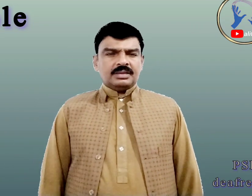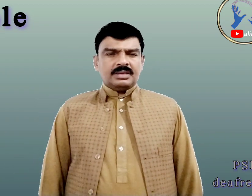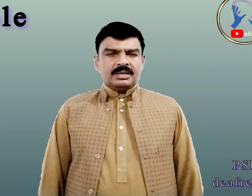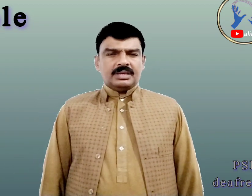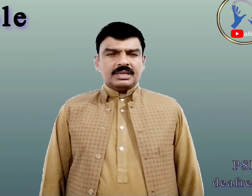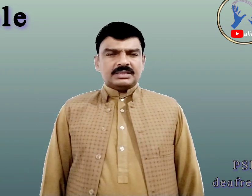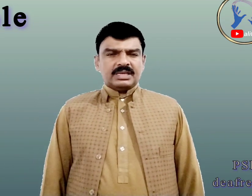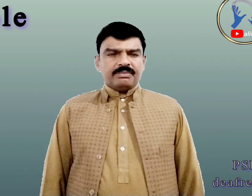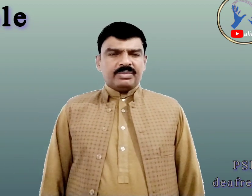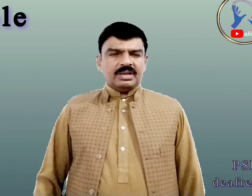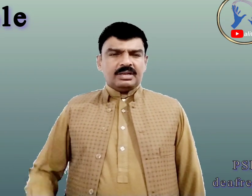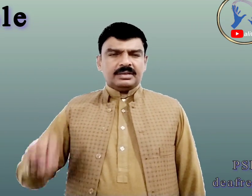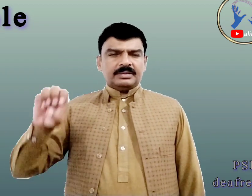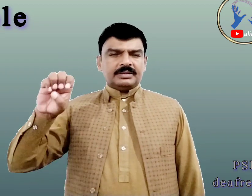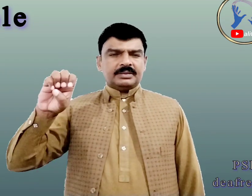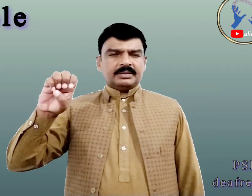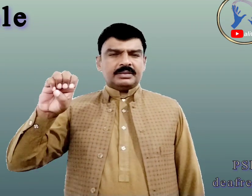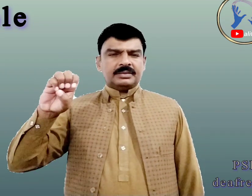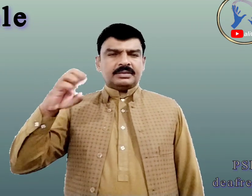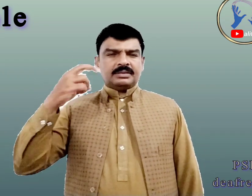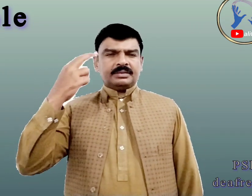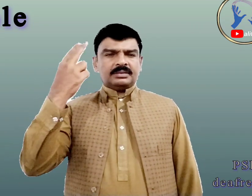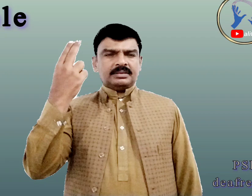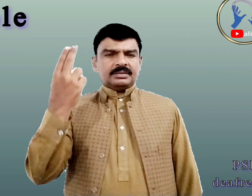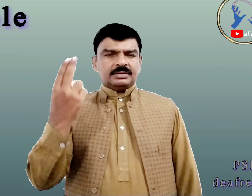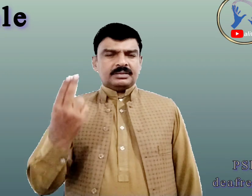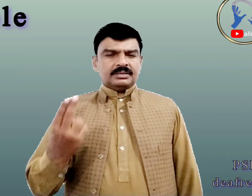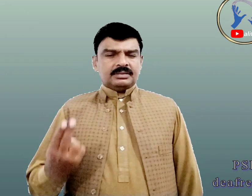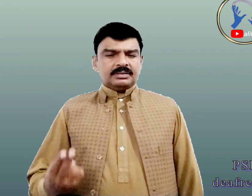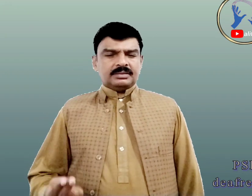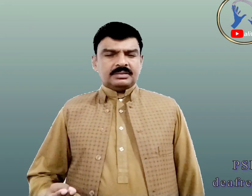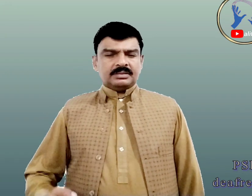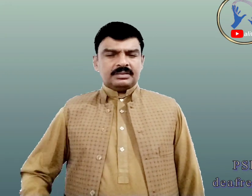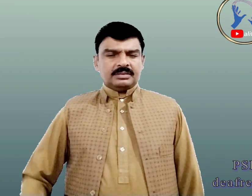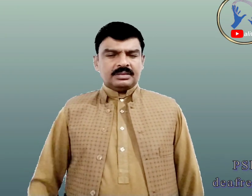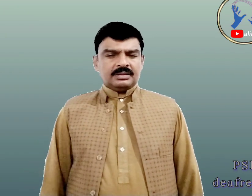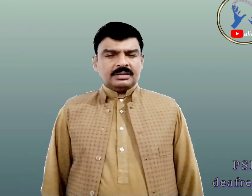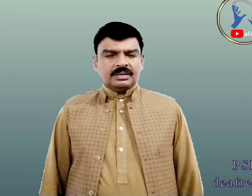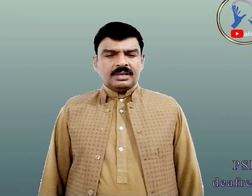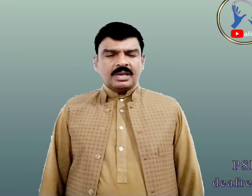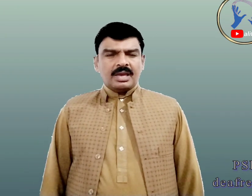example,